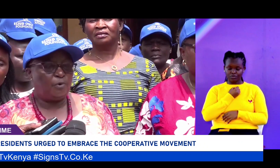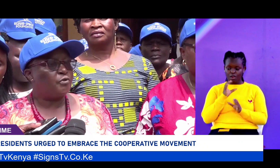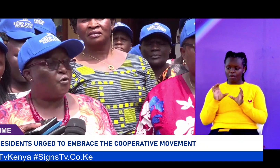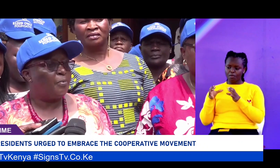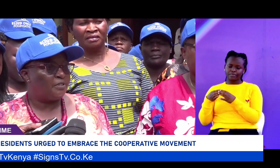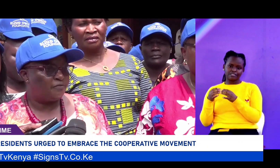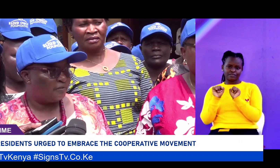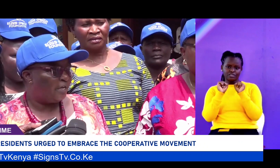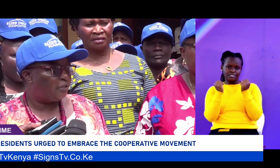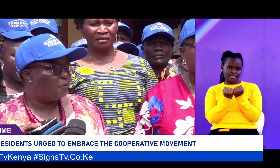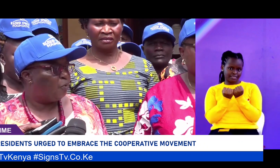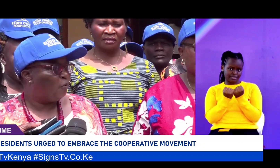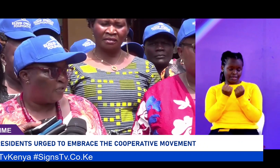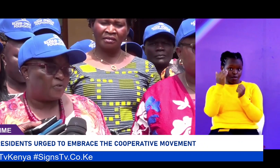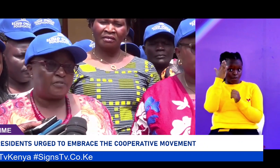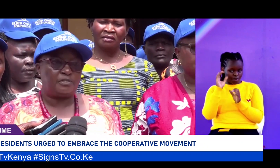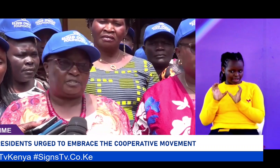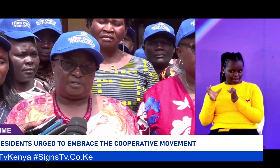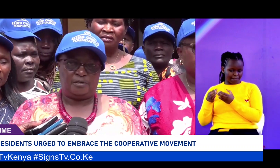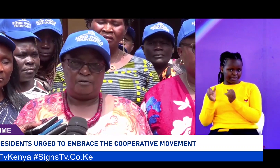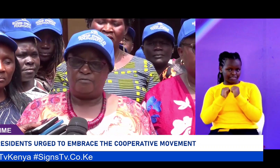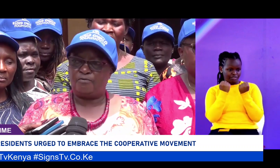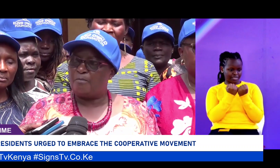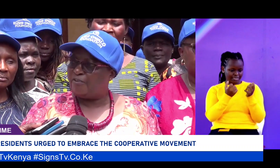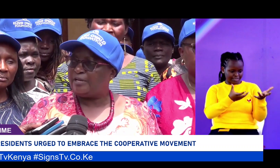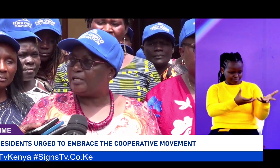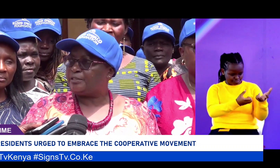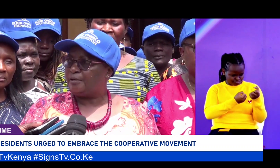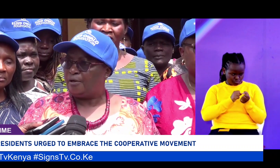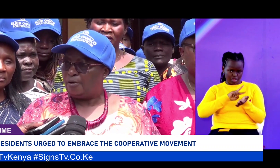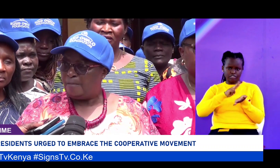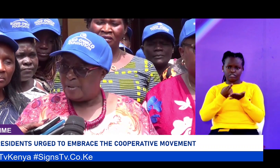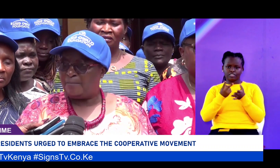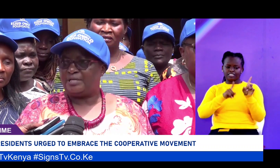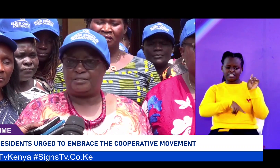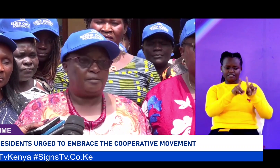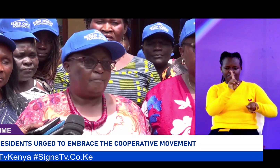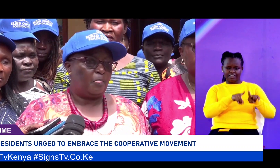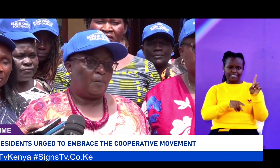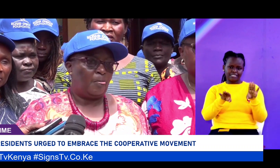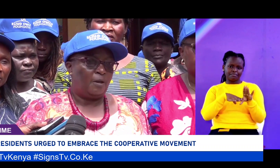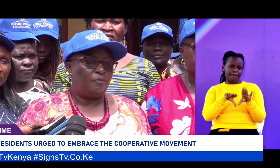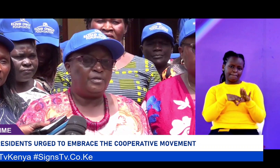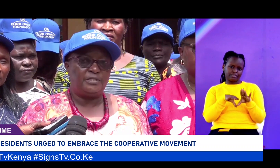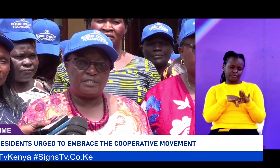Because cooperative societies pool resources from various members, which is